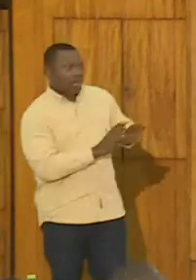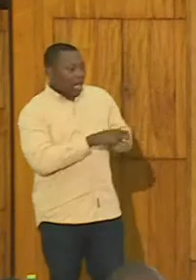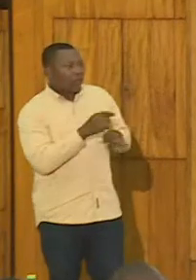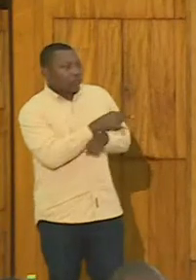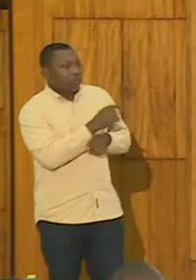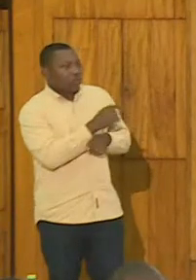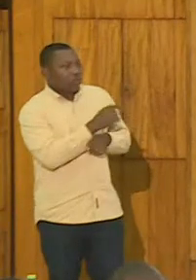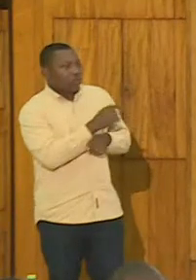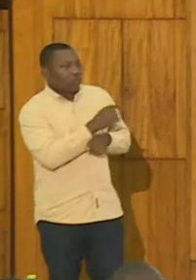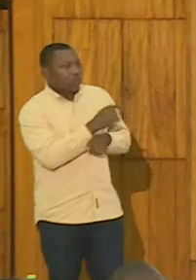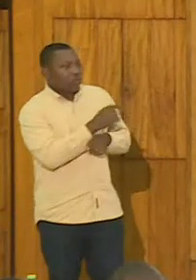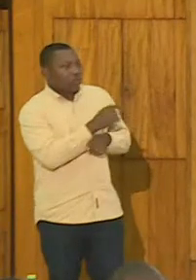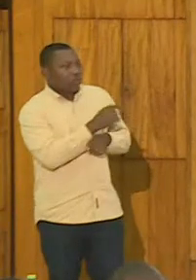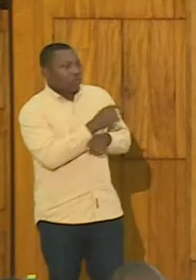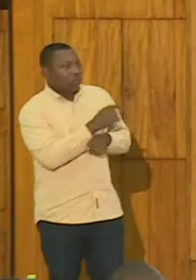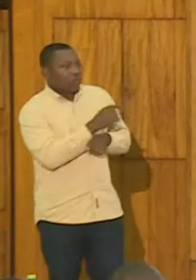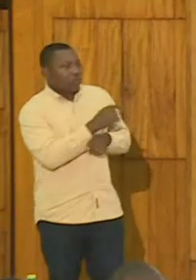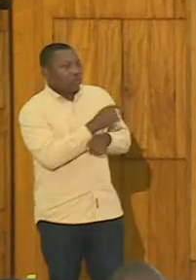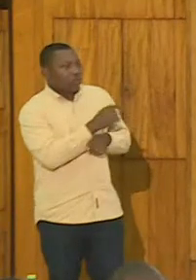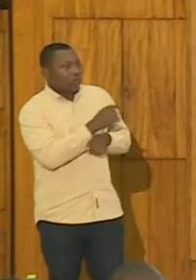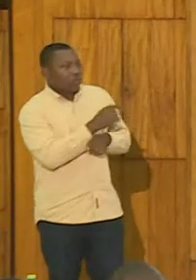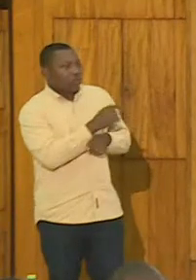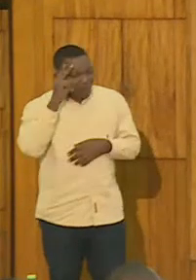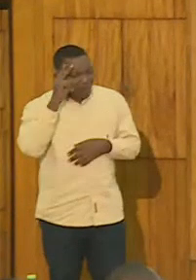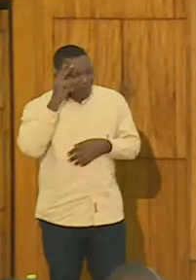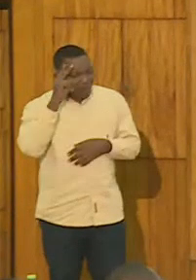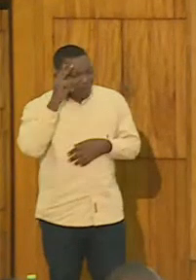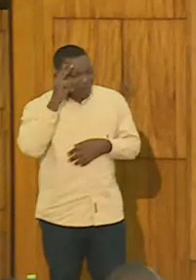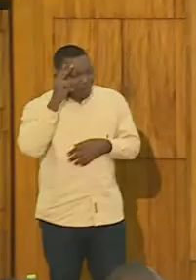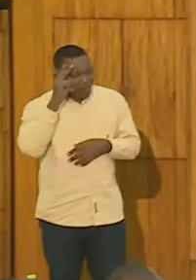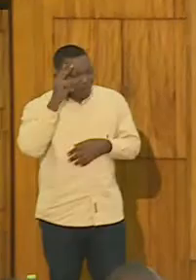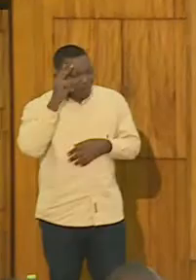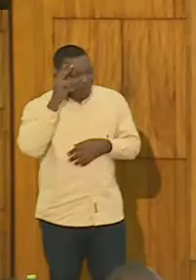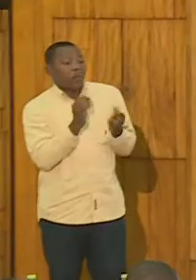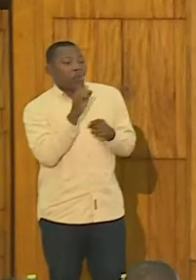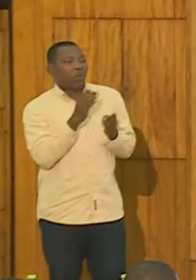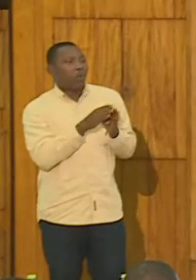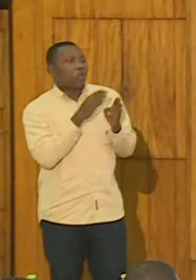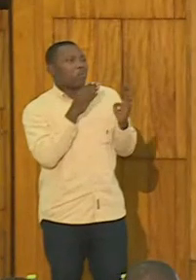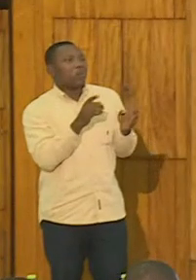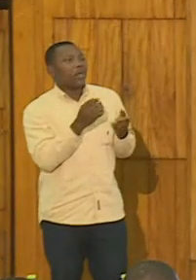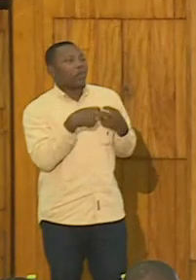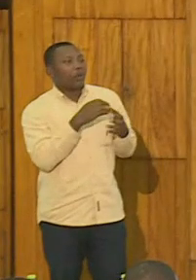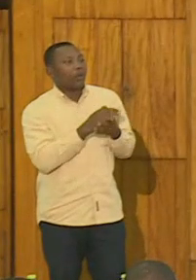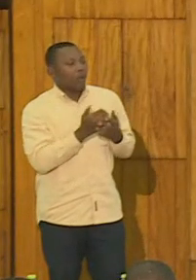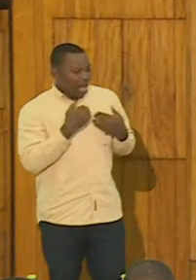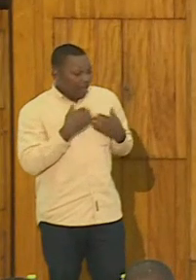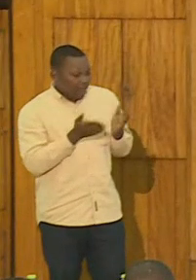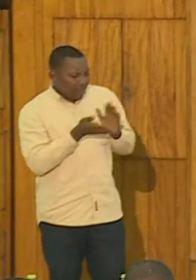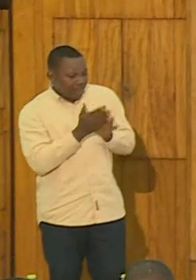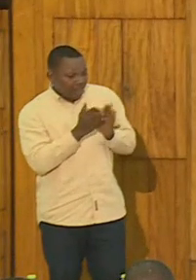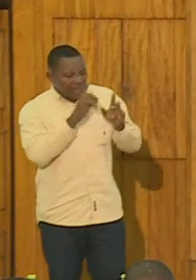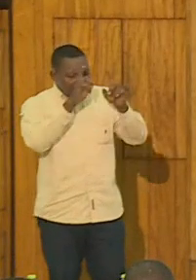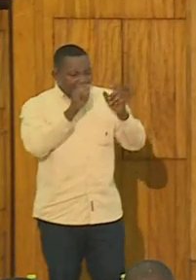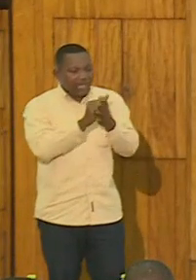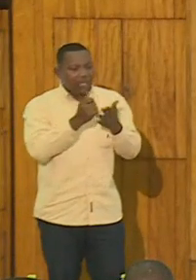of misconception and misdiagnosis, because maybe that is one of the big issues. Is there a rapid test that we can use